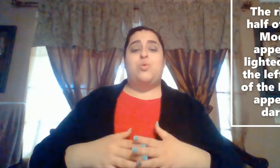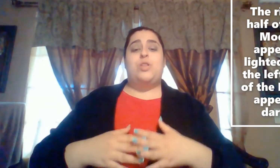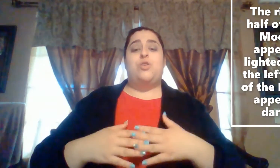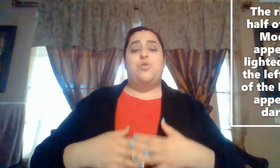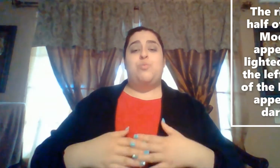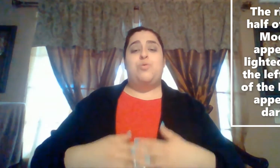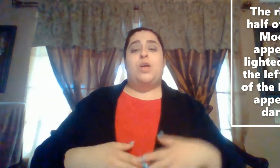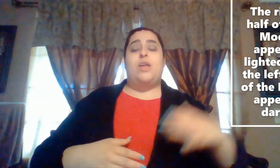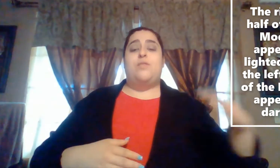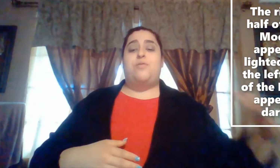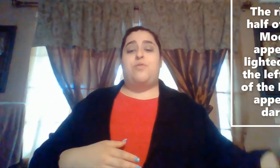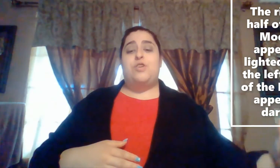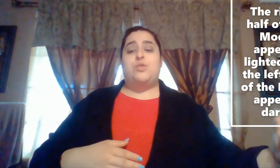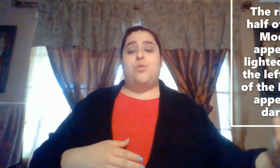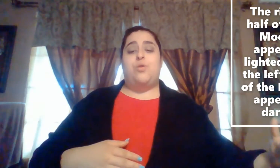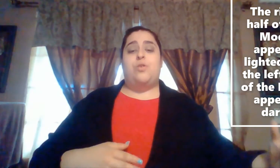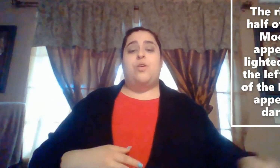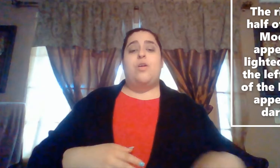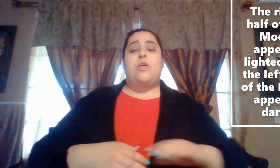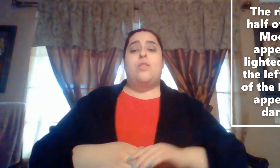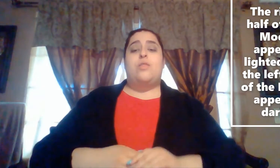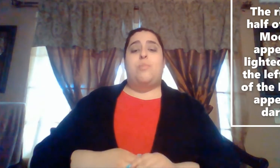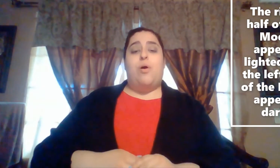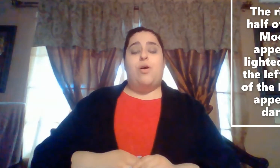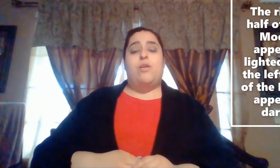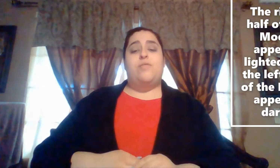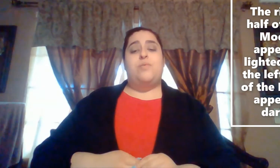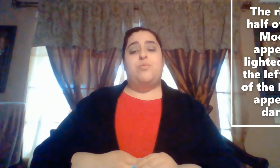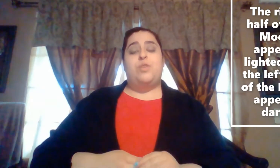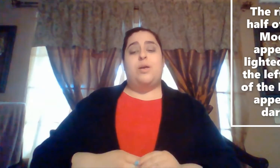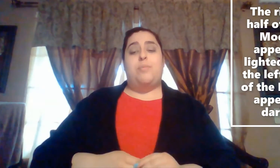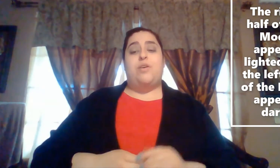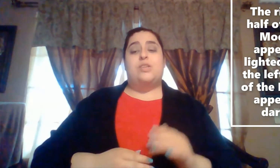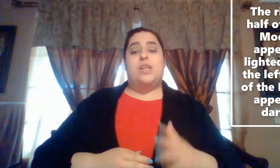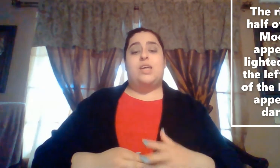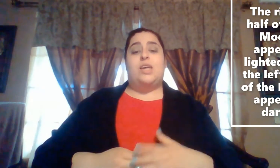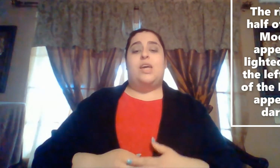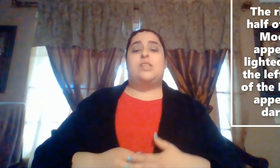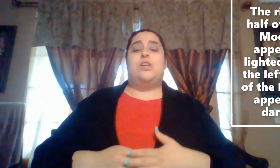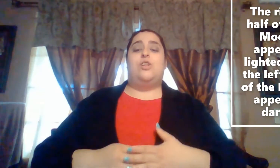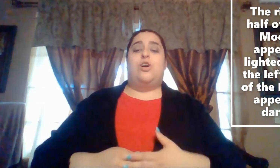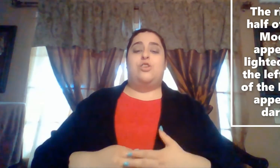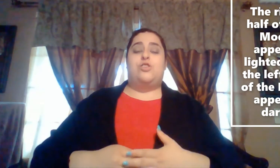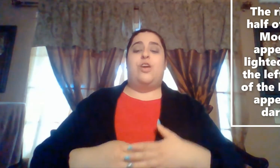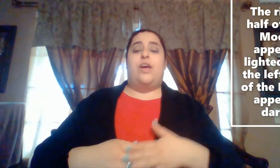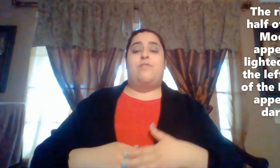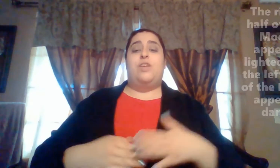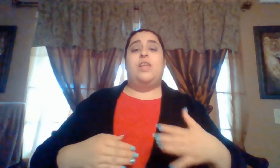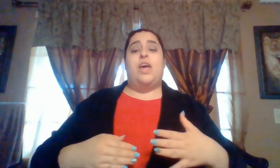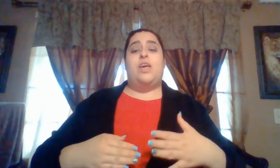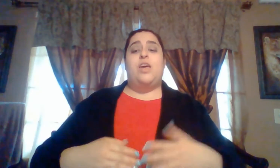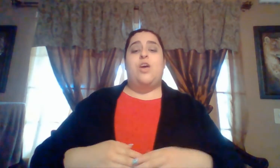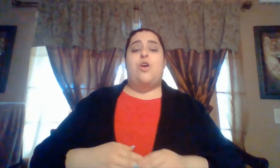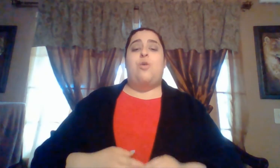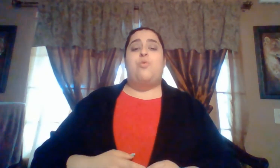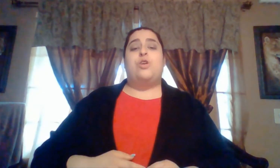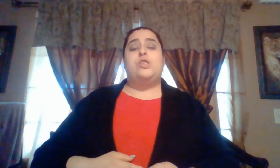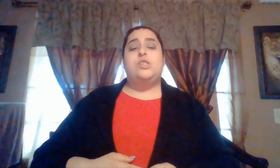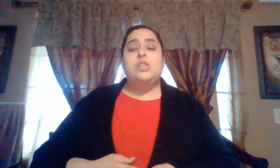between the new moon and the first quarter, the part of the moon that appears light gets a larger every day and will